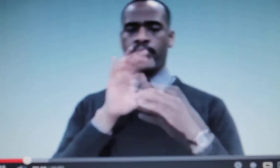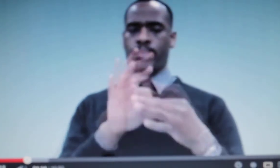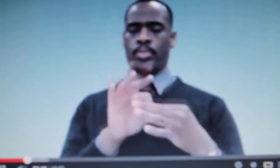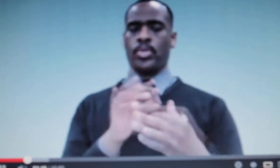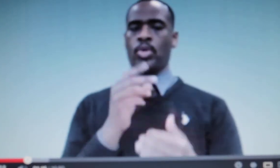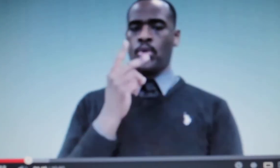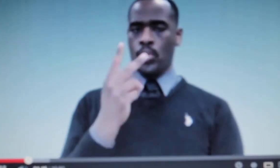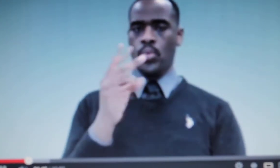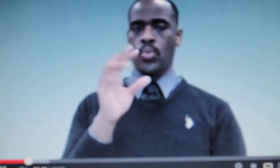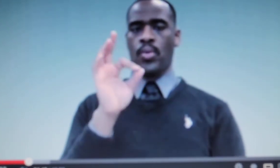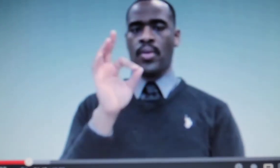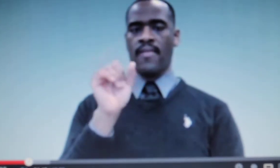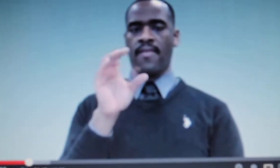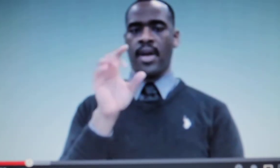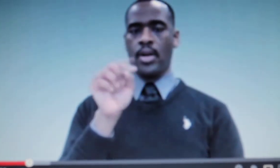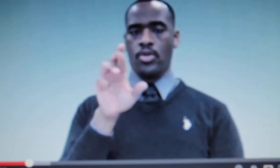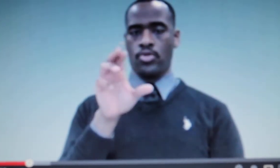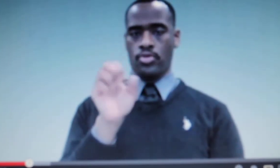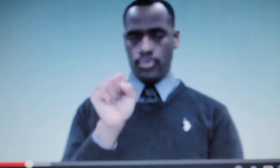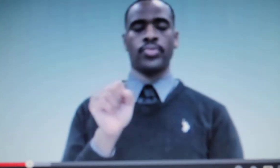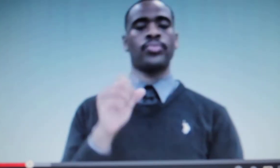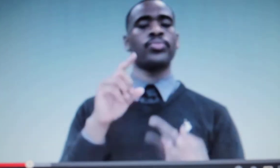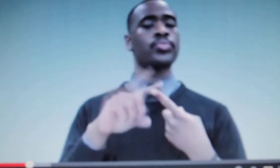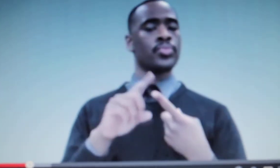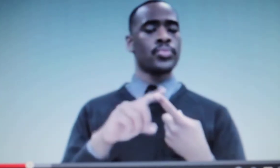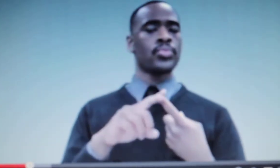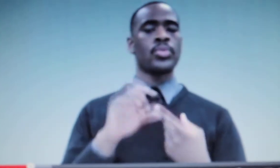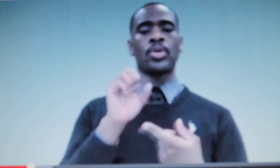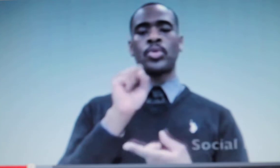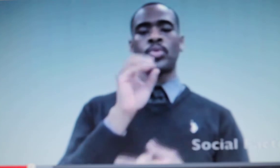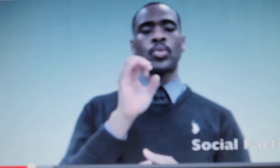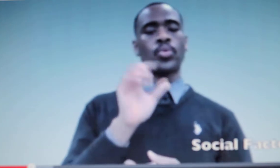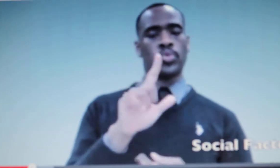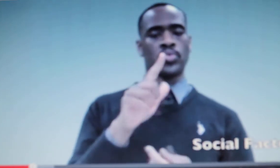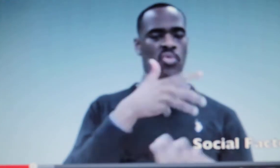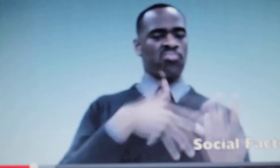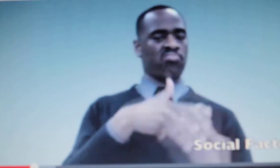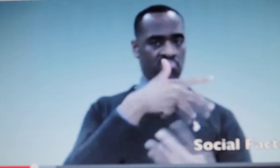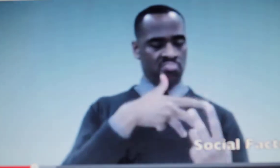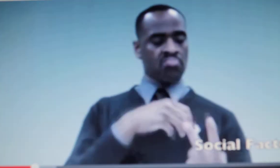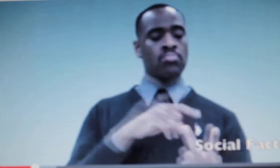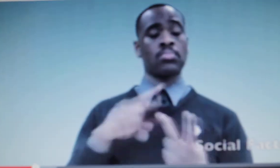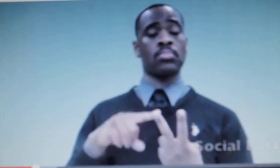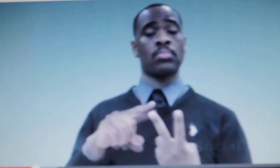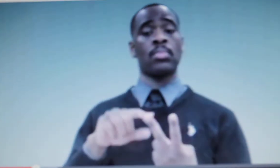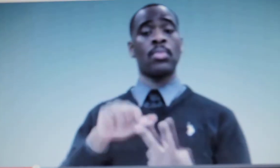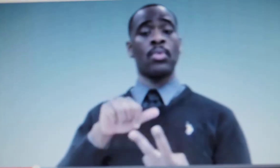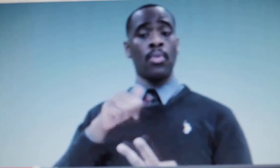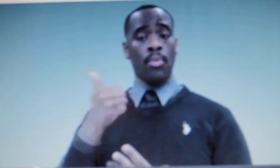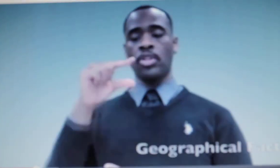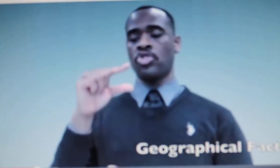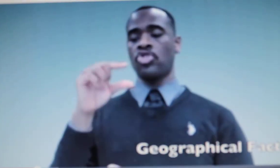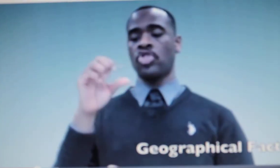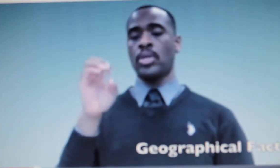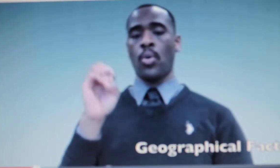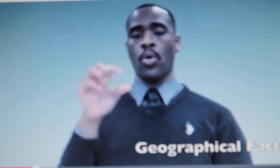How exactly does a variation show up? Well, there are two factors that cause variations. One is a social